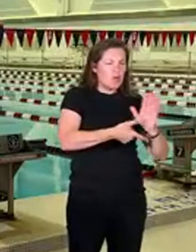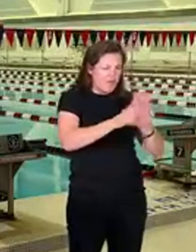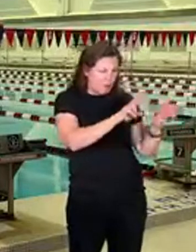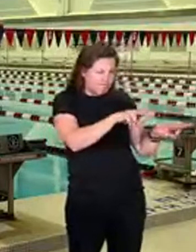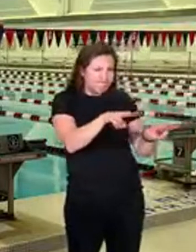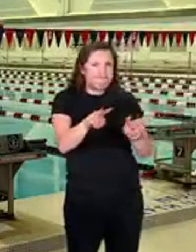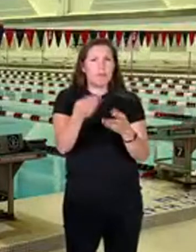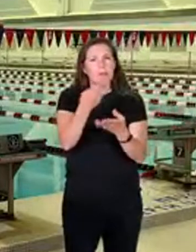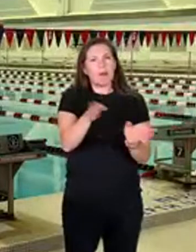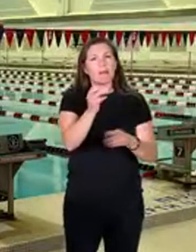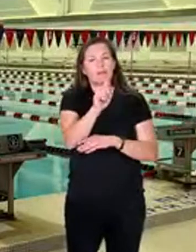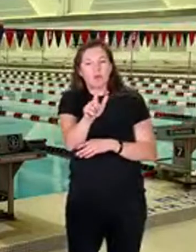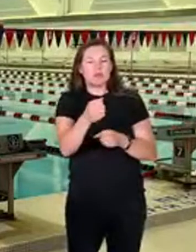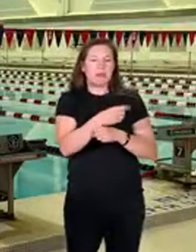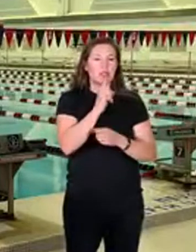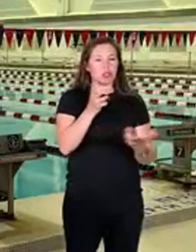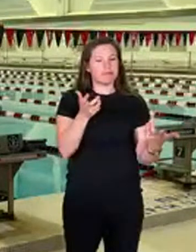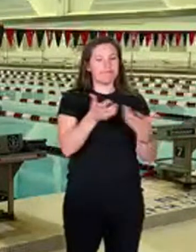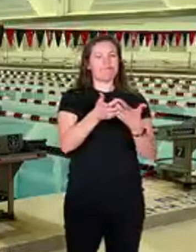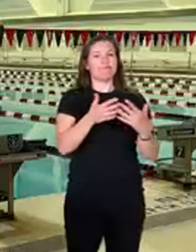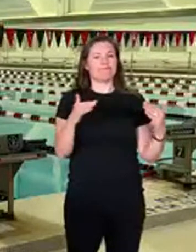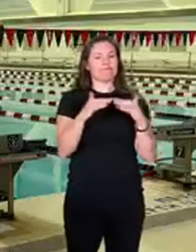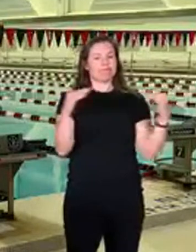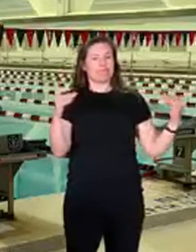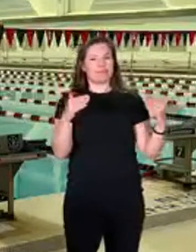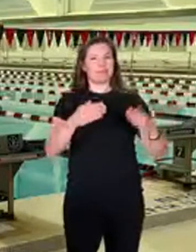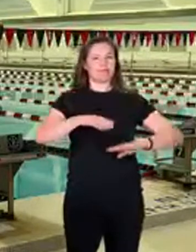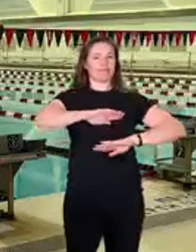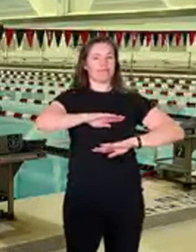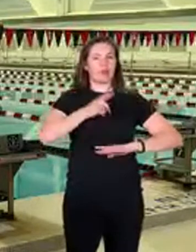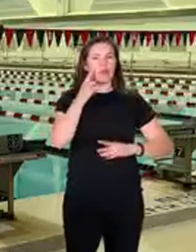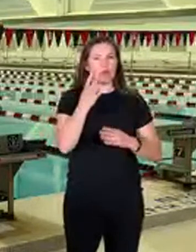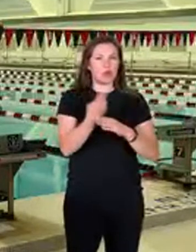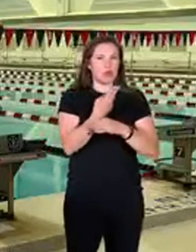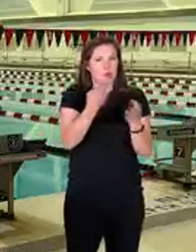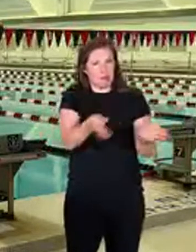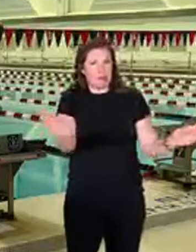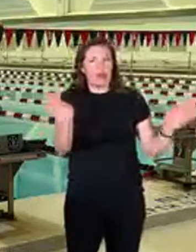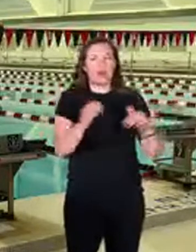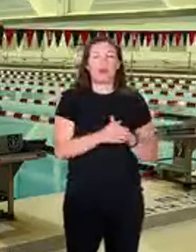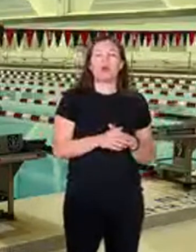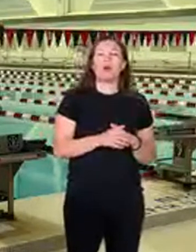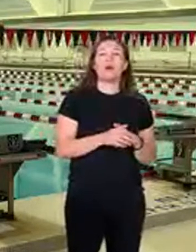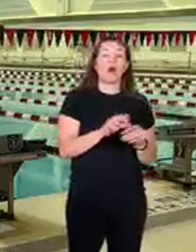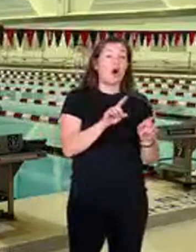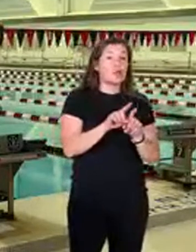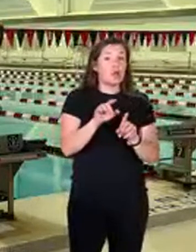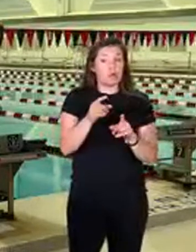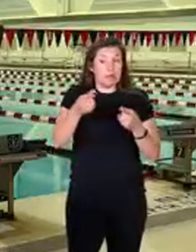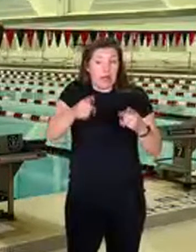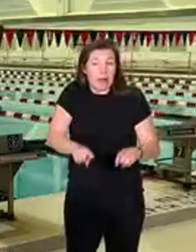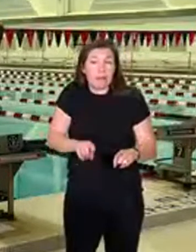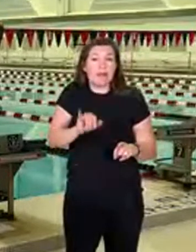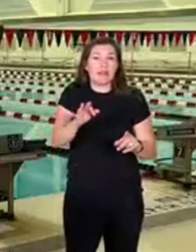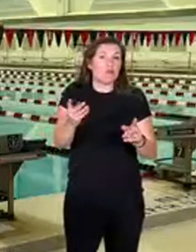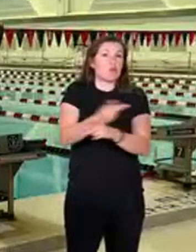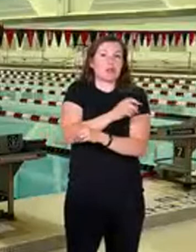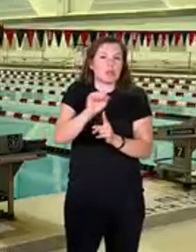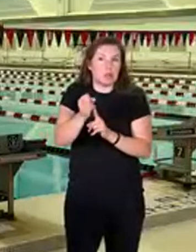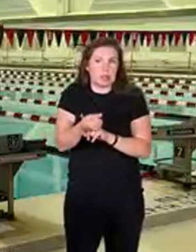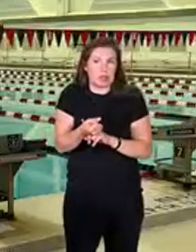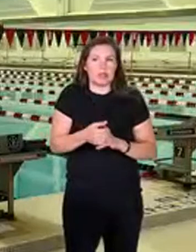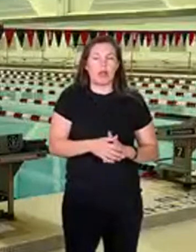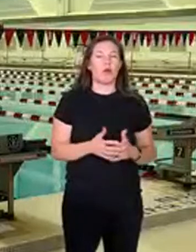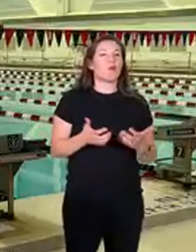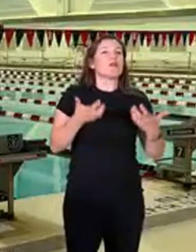public pools to ensure that they are safe for the use by the public, but also what could happen in the worst case situation